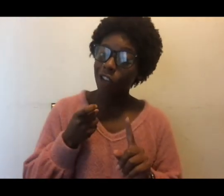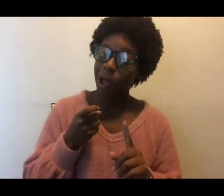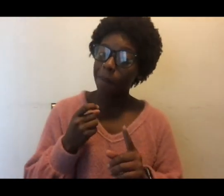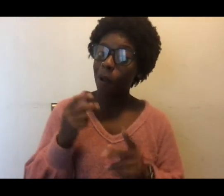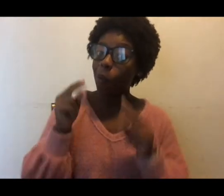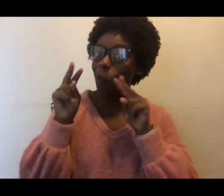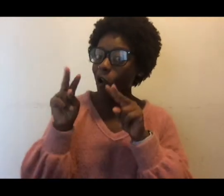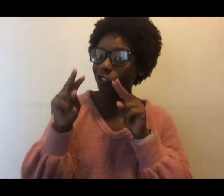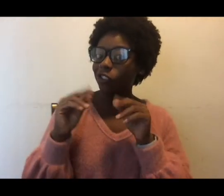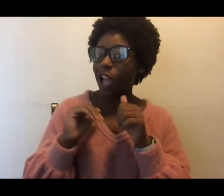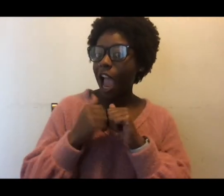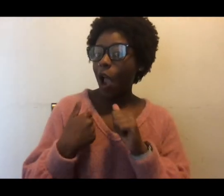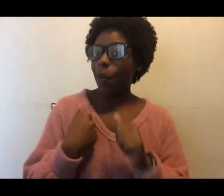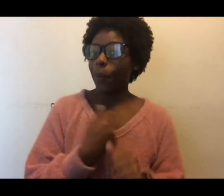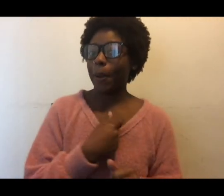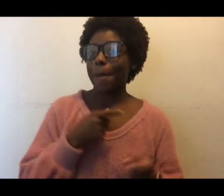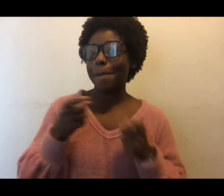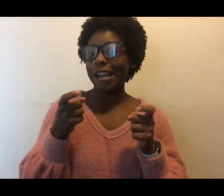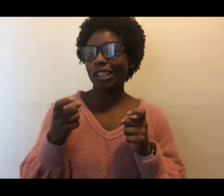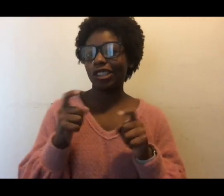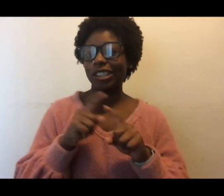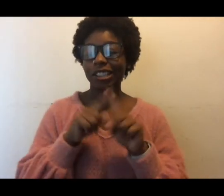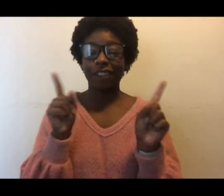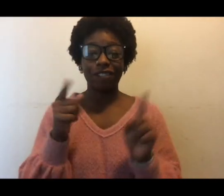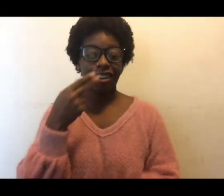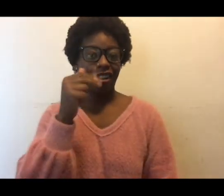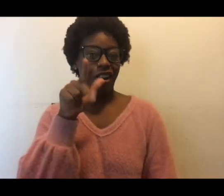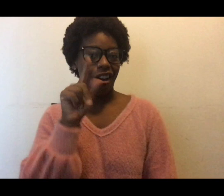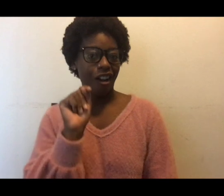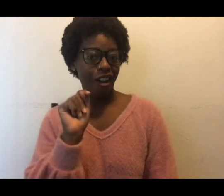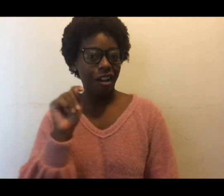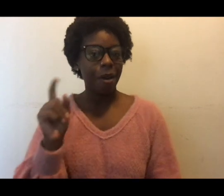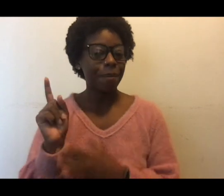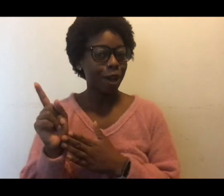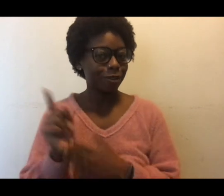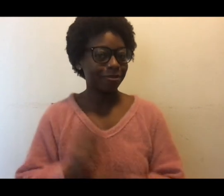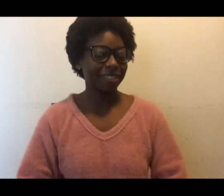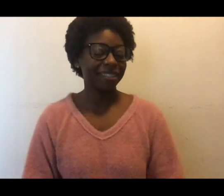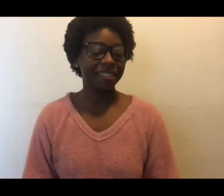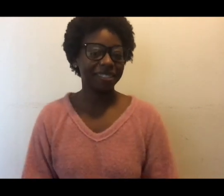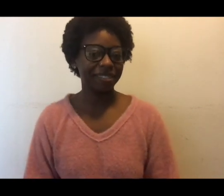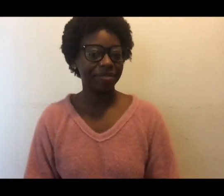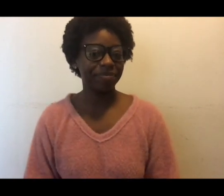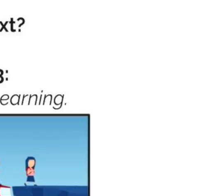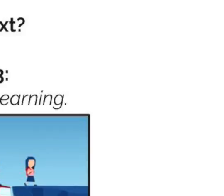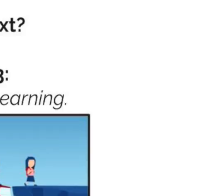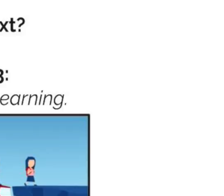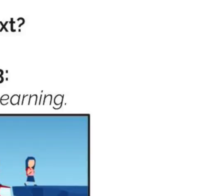children can learn from watching how we manage different halt moments.